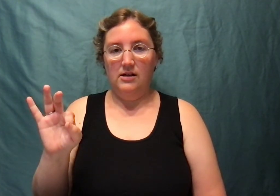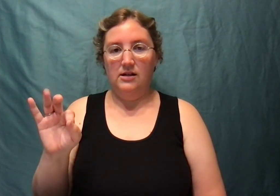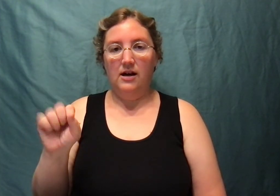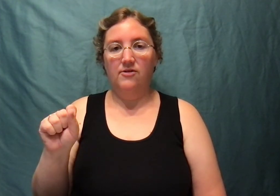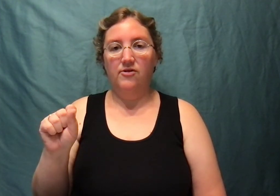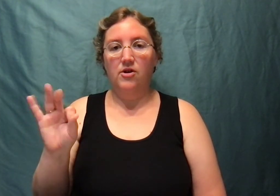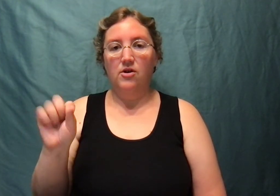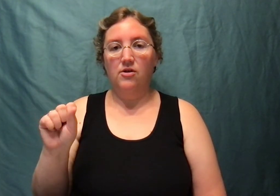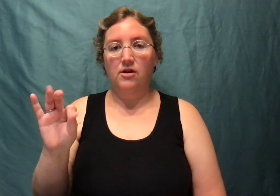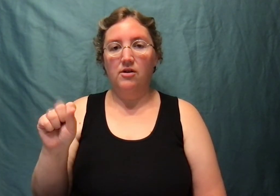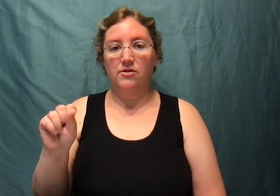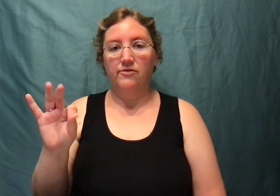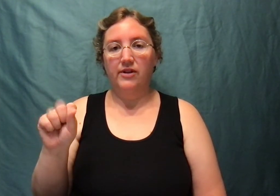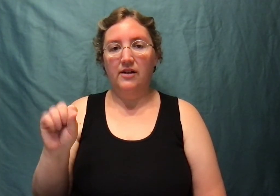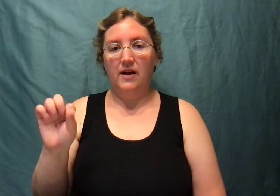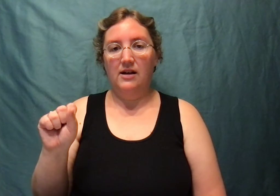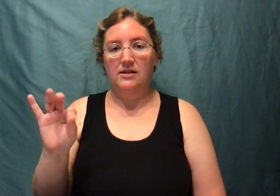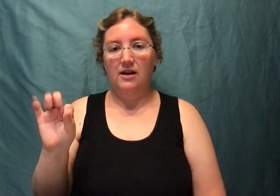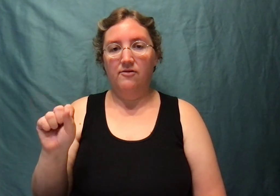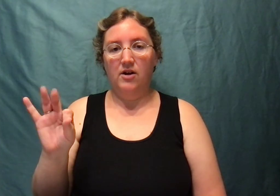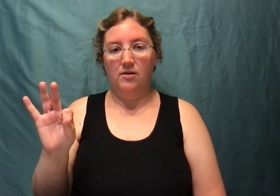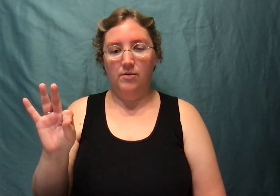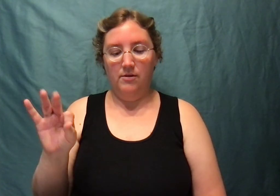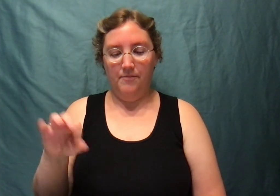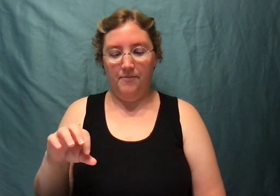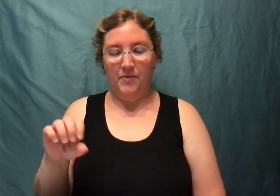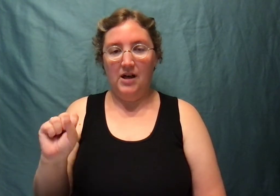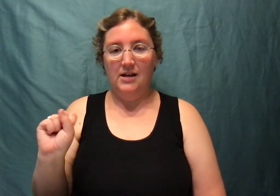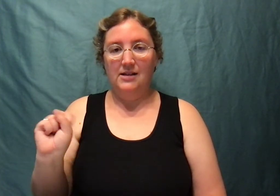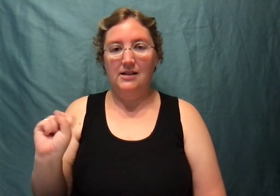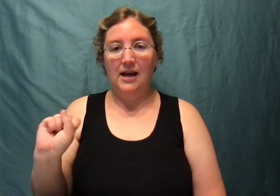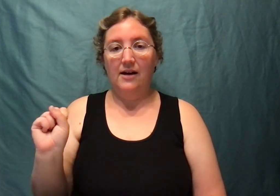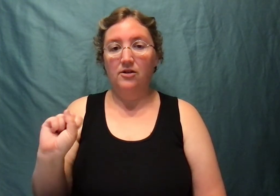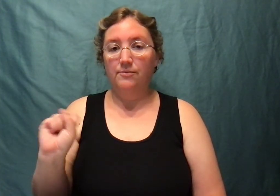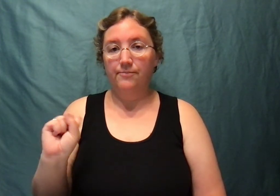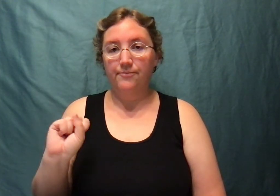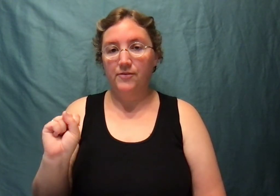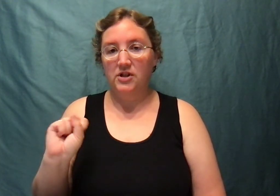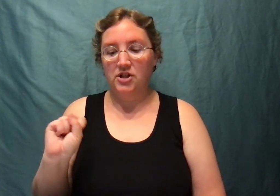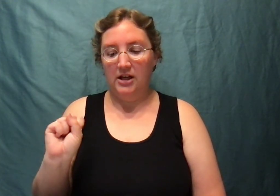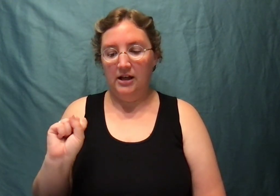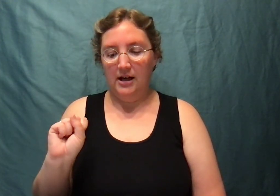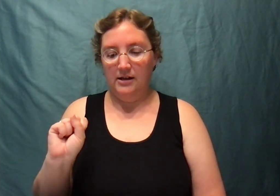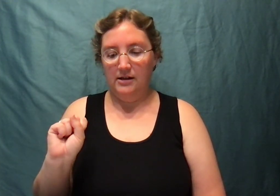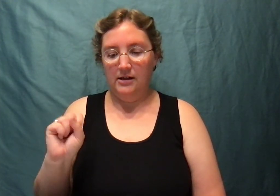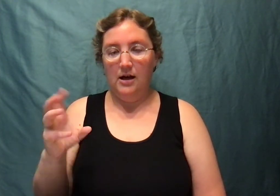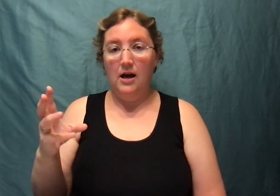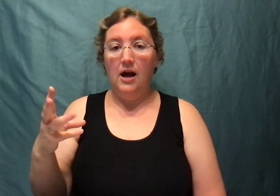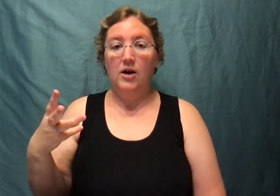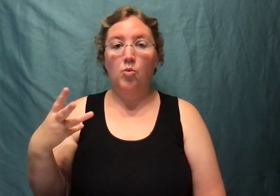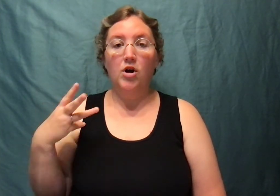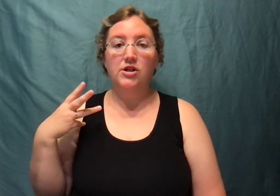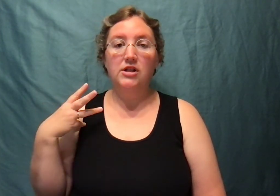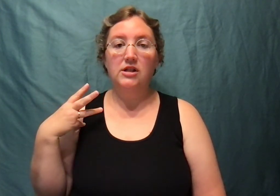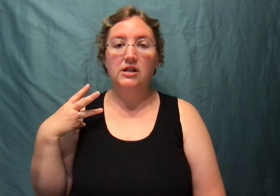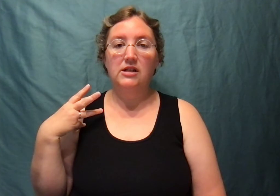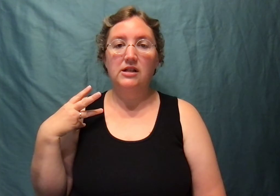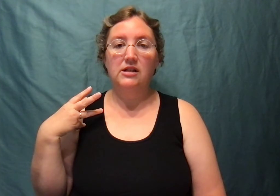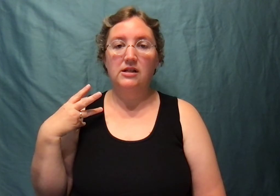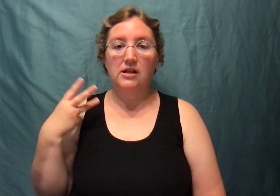SF, or you can also flick the SF up, Seattle, it's a shaky S, and Washington, D.C. is the sign